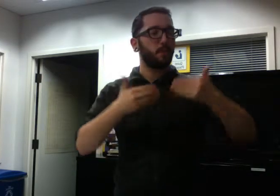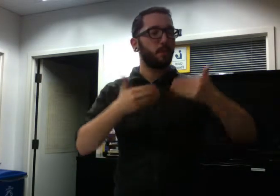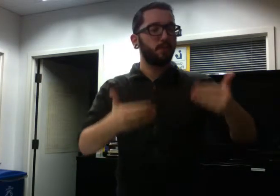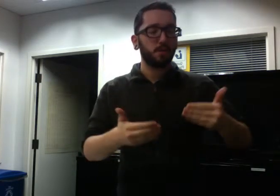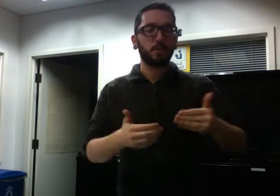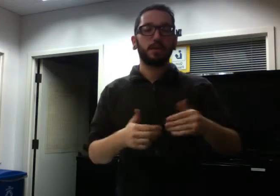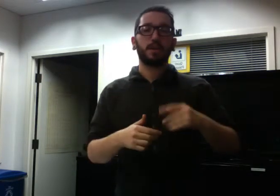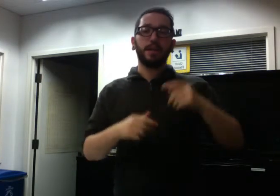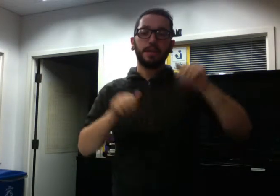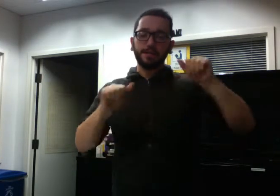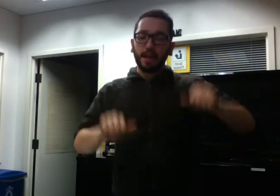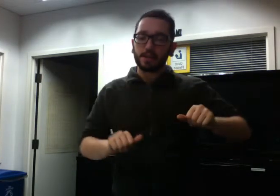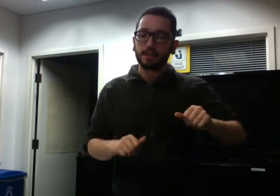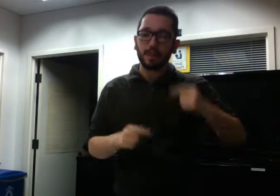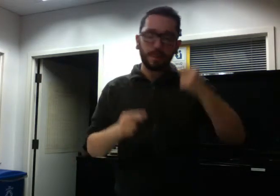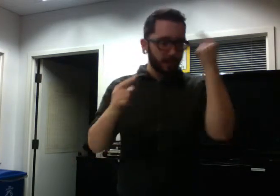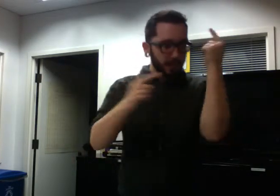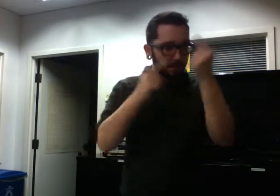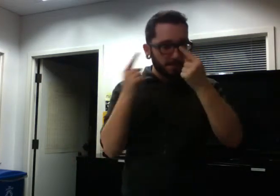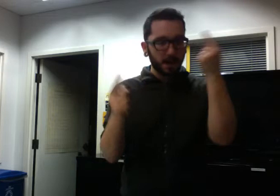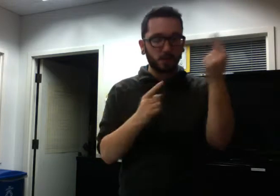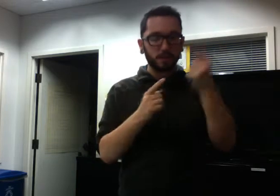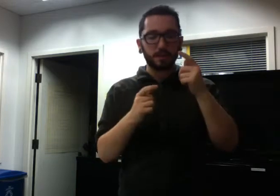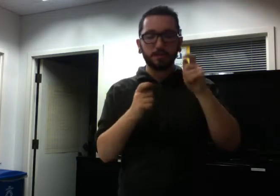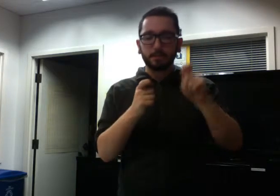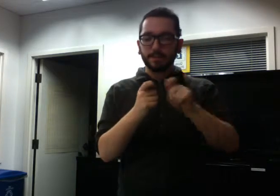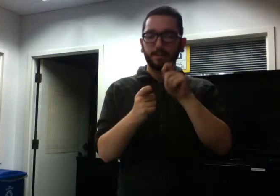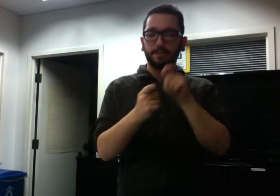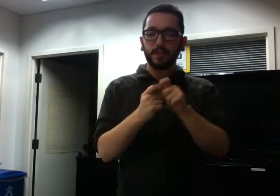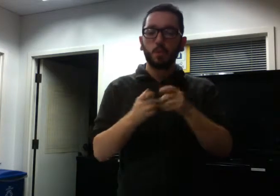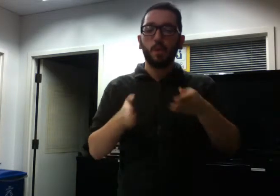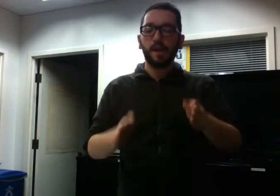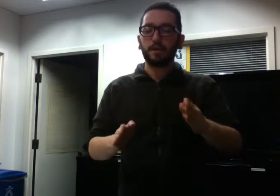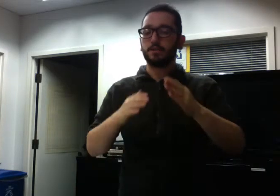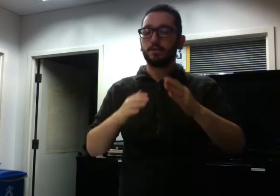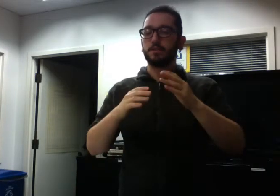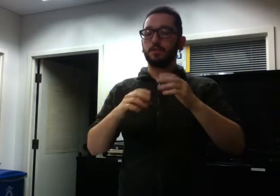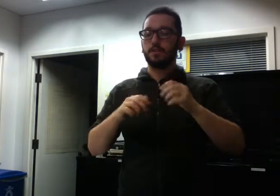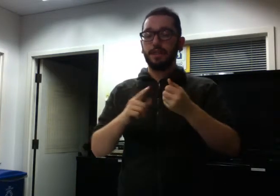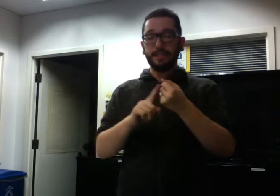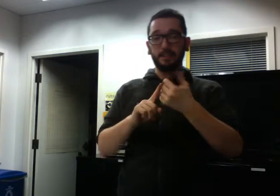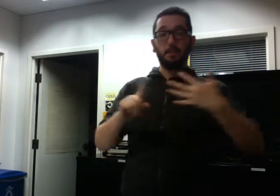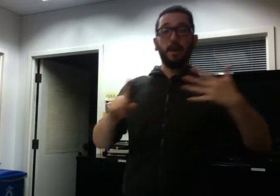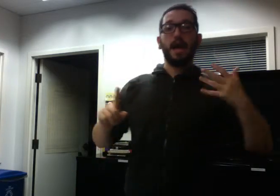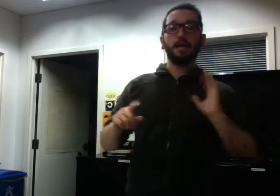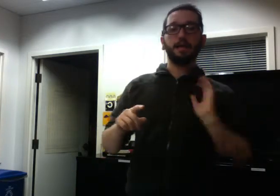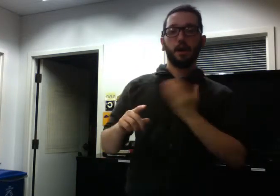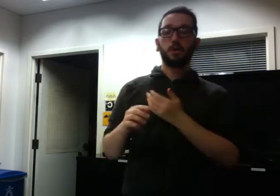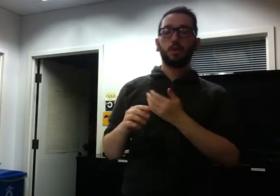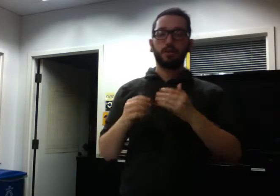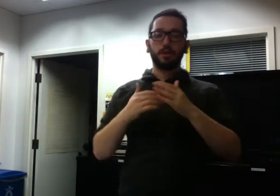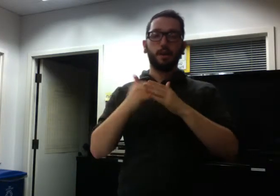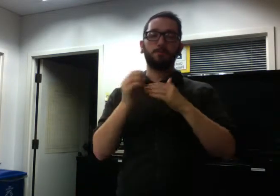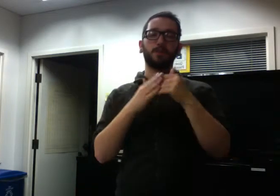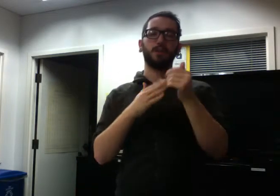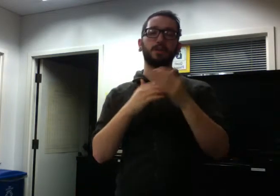progressive approximations towards expanding our comfort zone. You can begin by imagining the worst